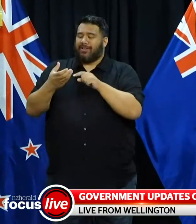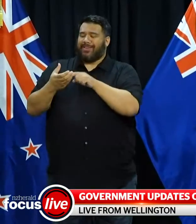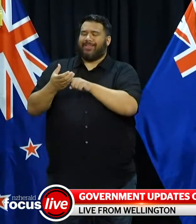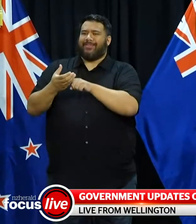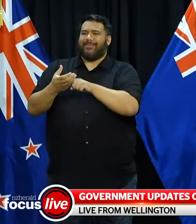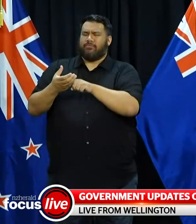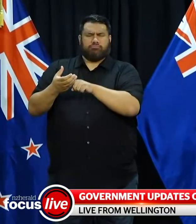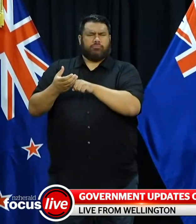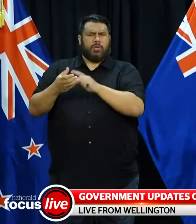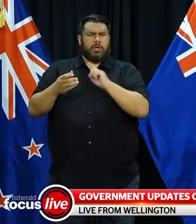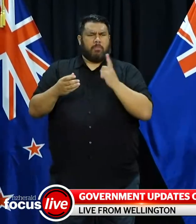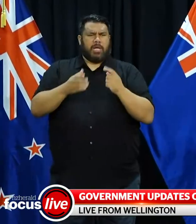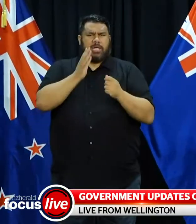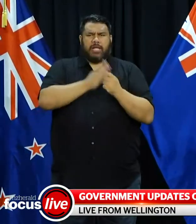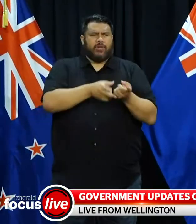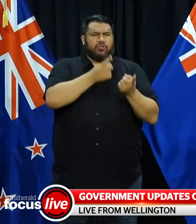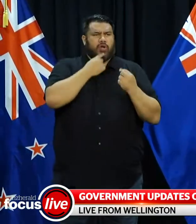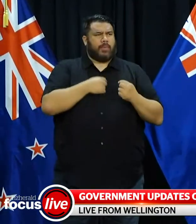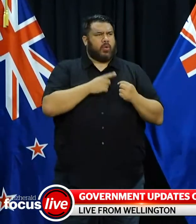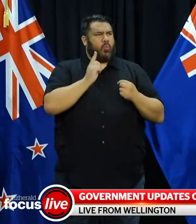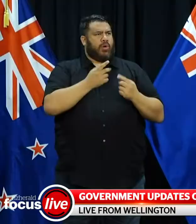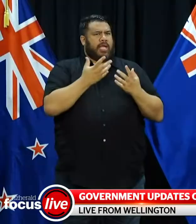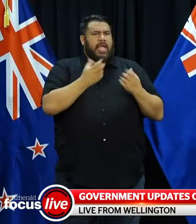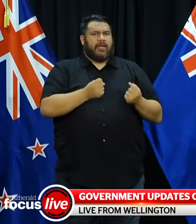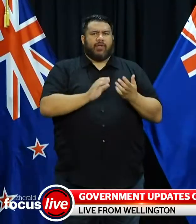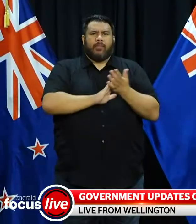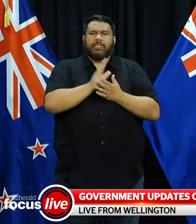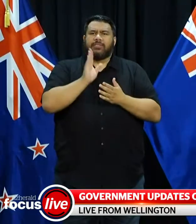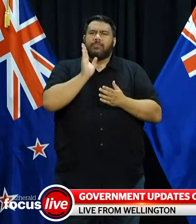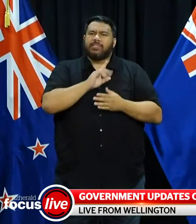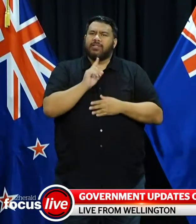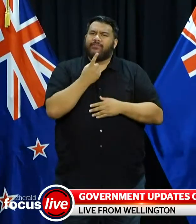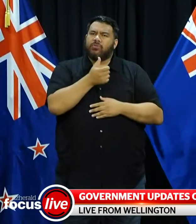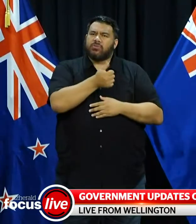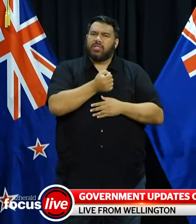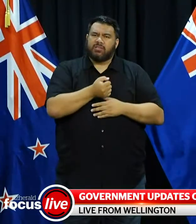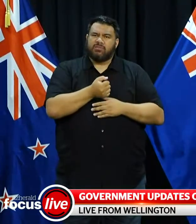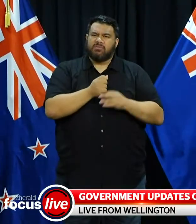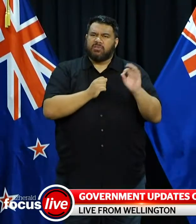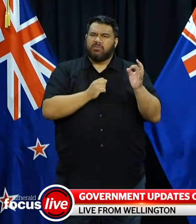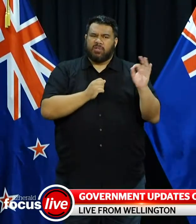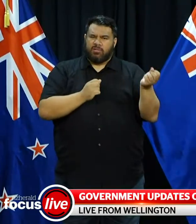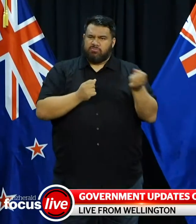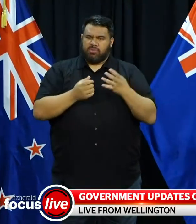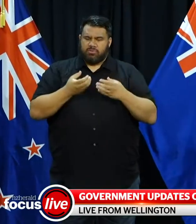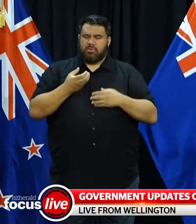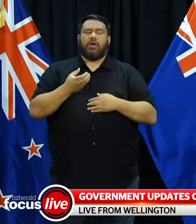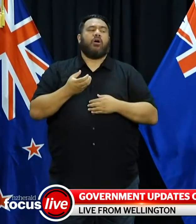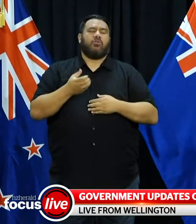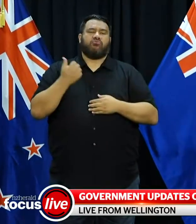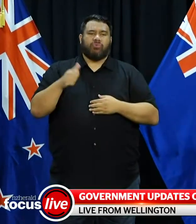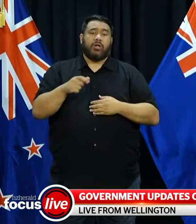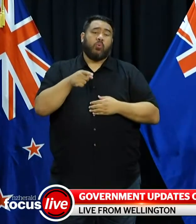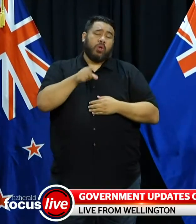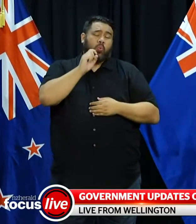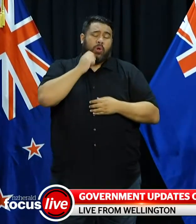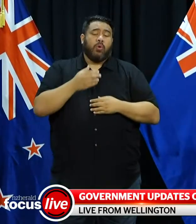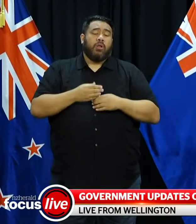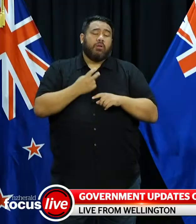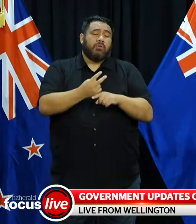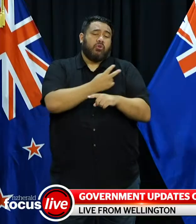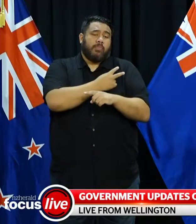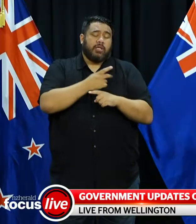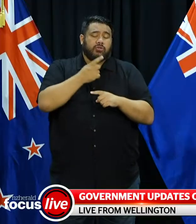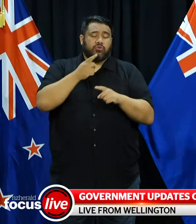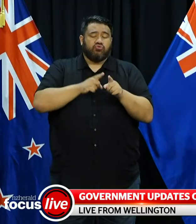so we'll have a look afterwards to see if there was anything there in the technical transmission that we can improve on, but there could